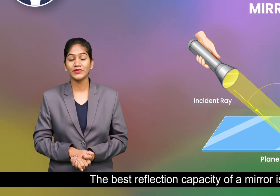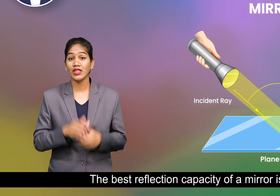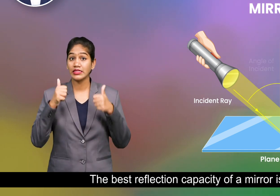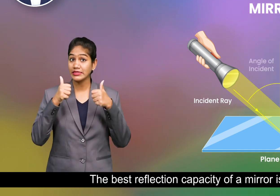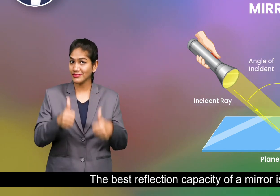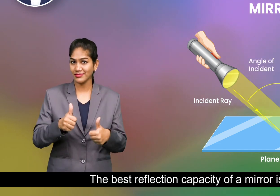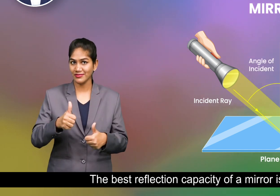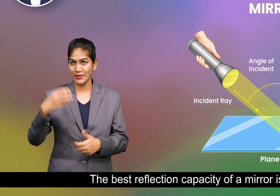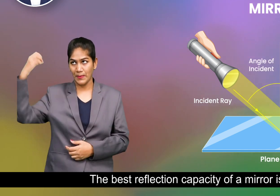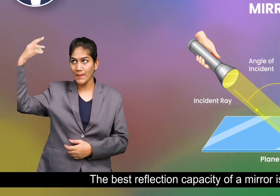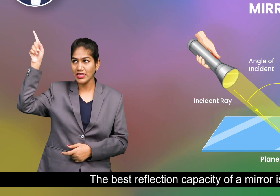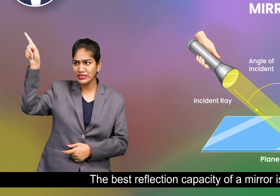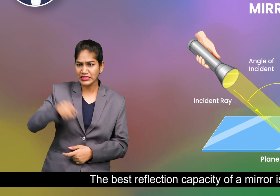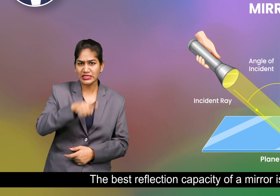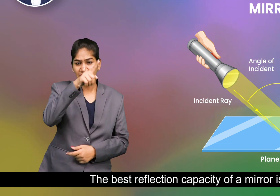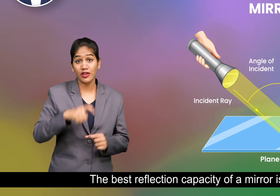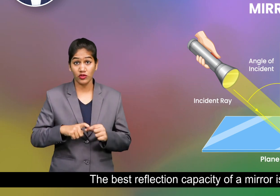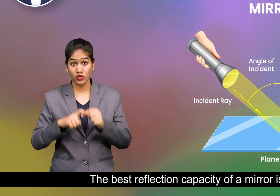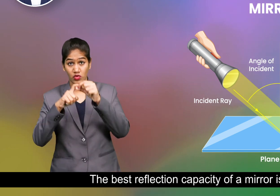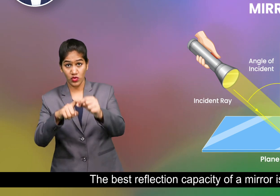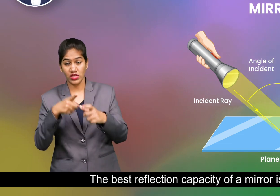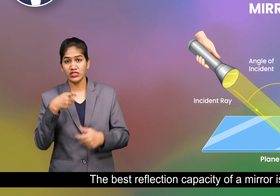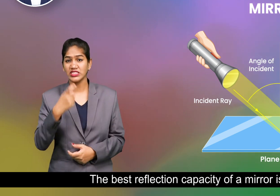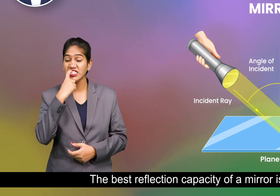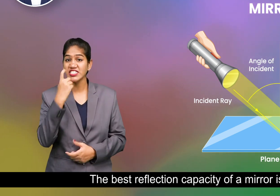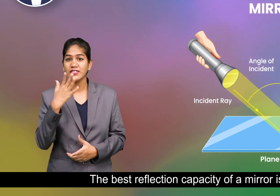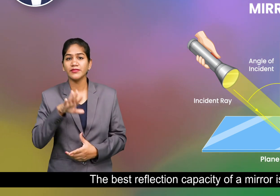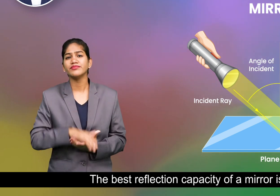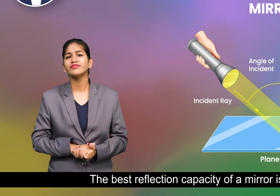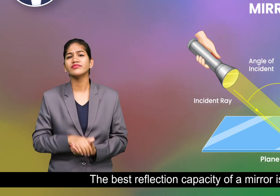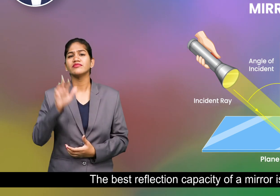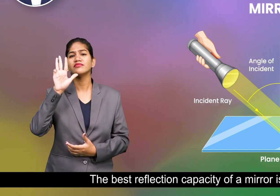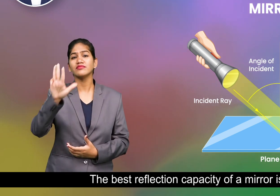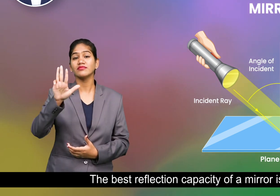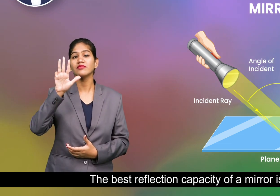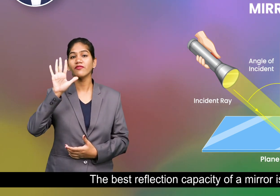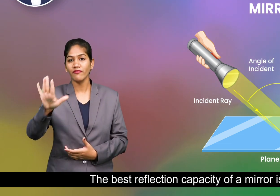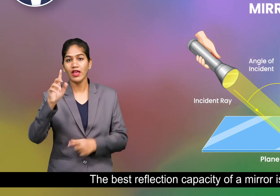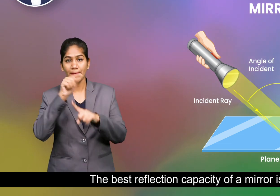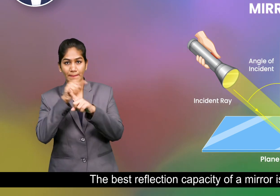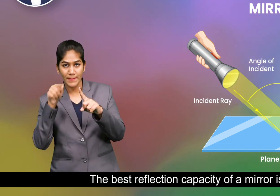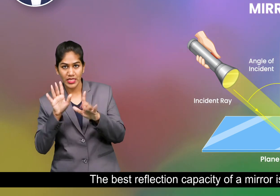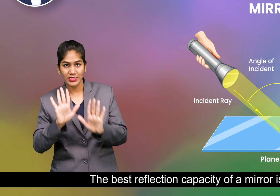The best reflection capacity of a mirror is about 95%.